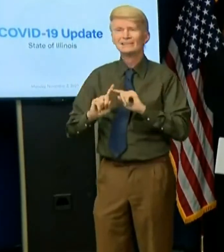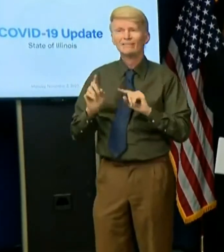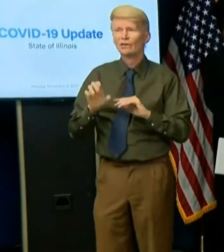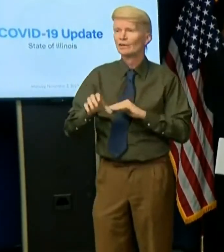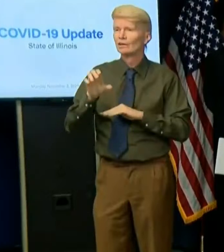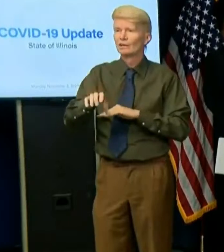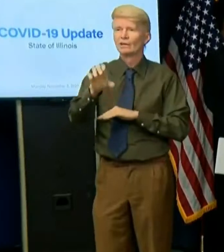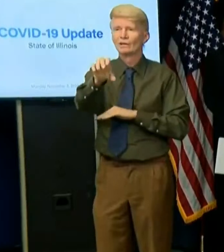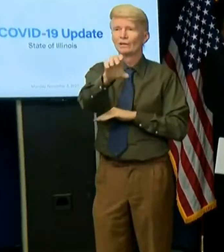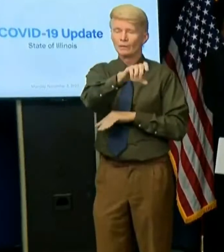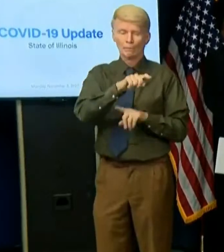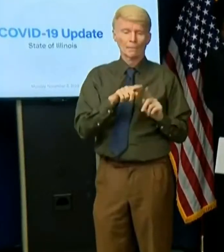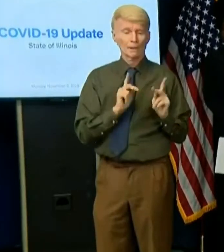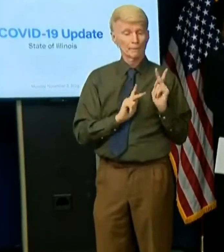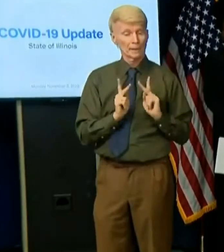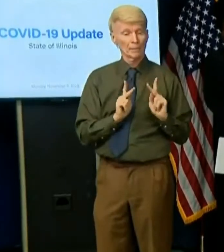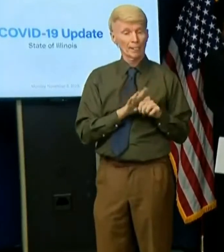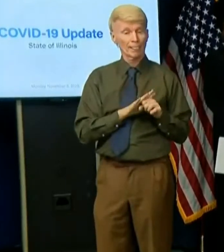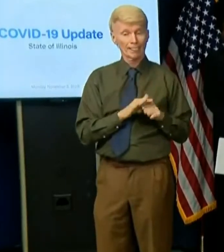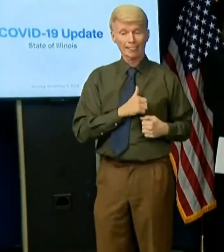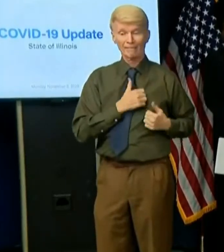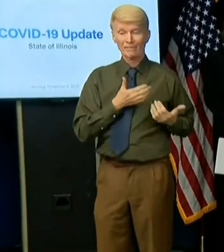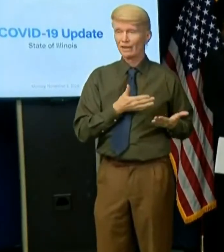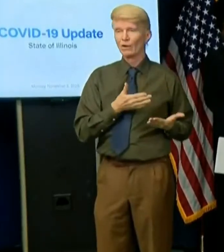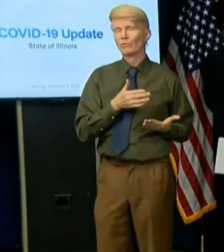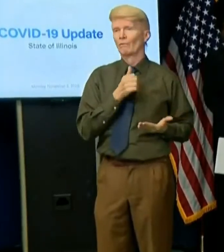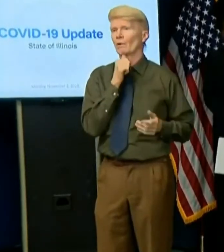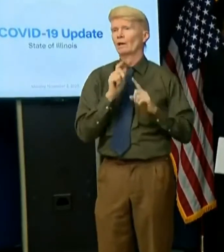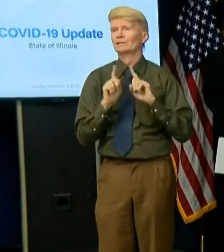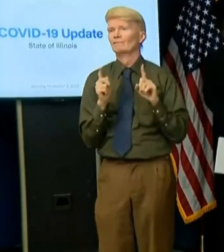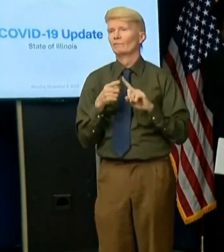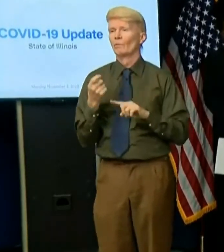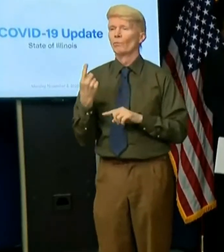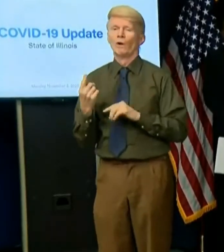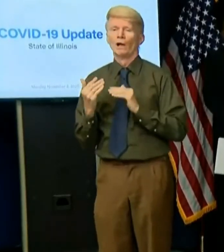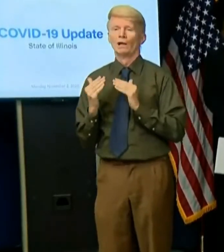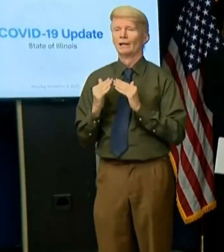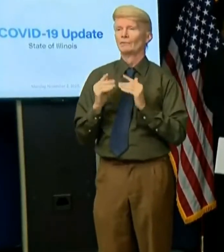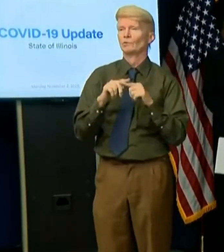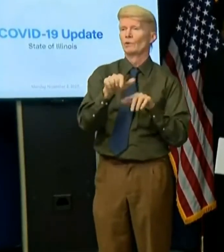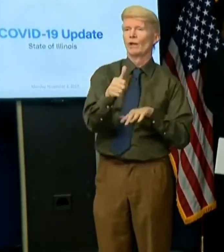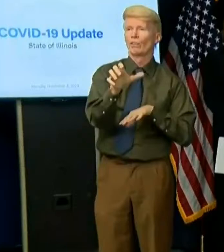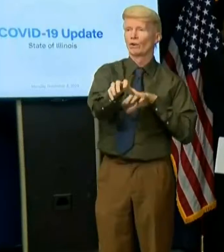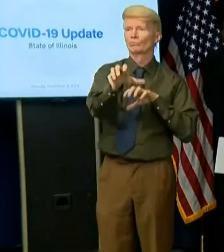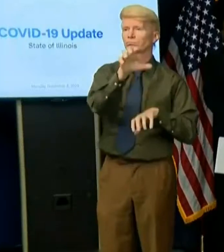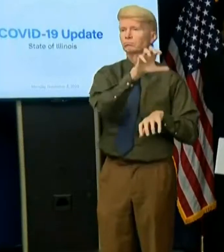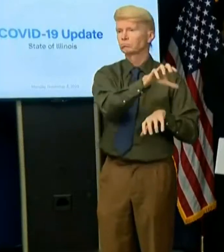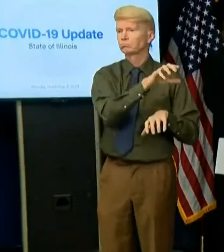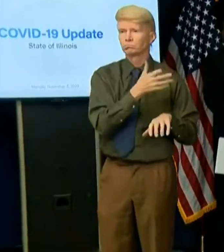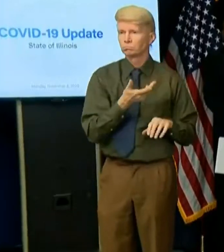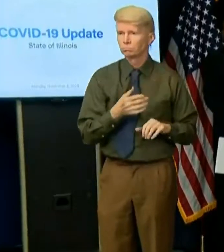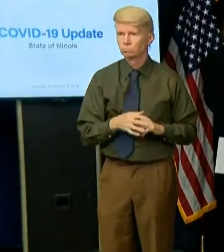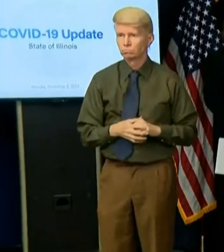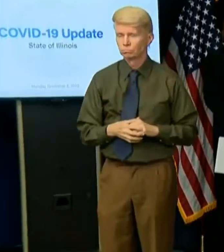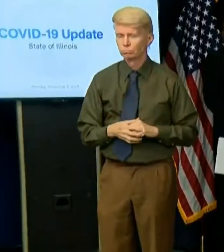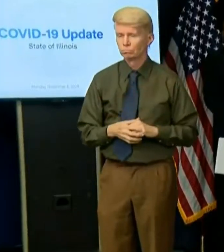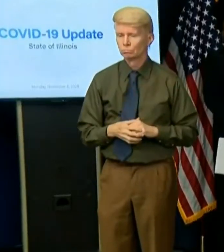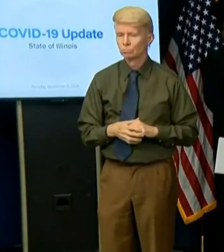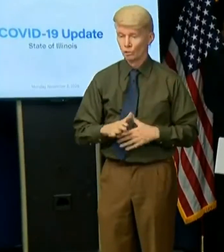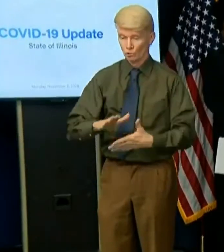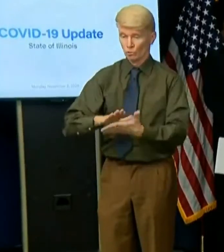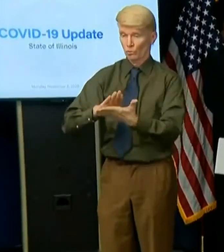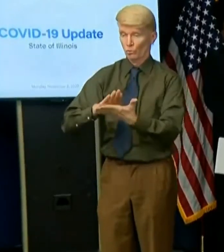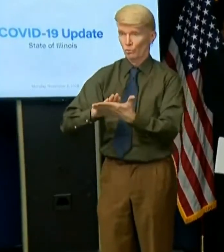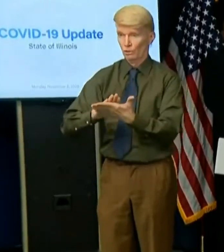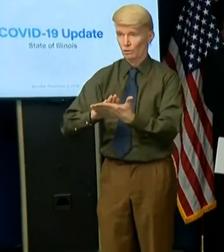but the populations, generally speaking, are not that different from one county to another. What I will say is that